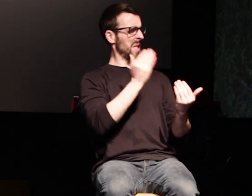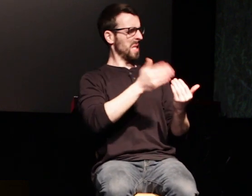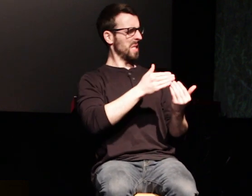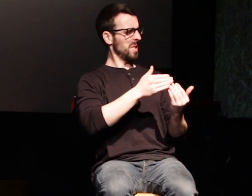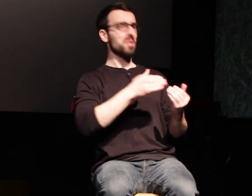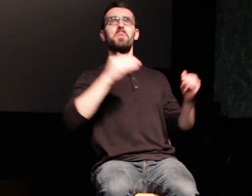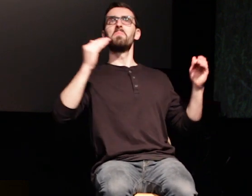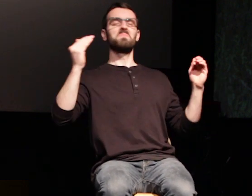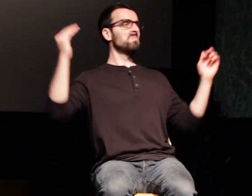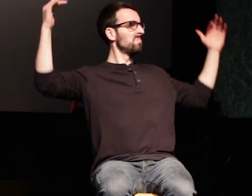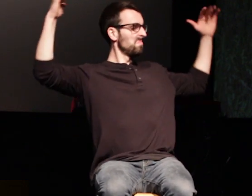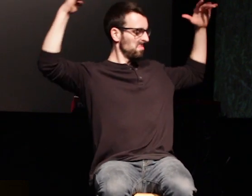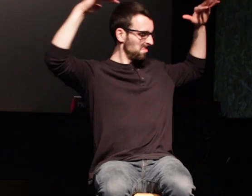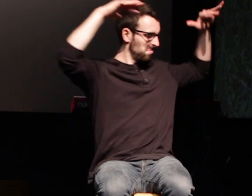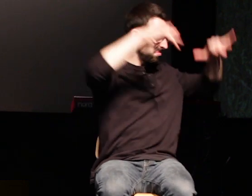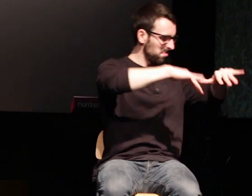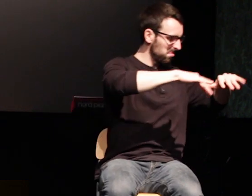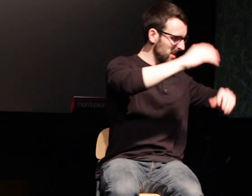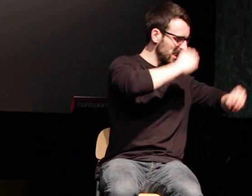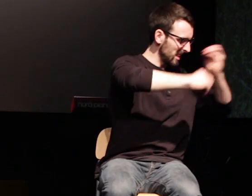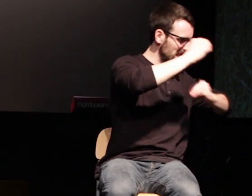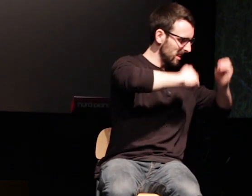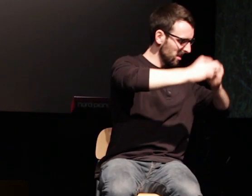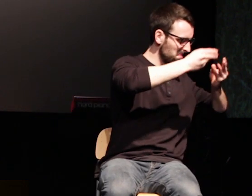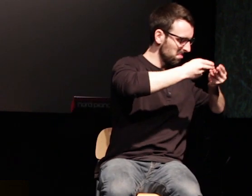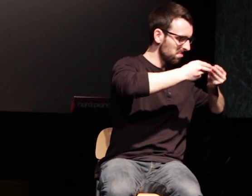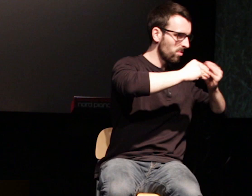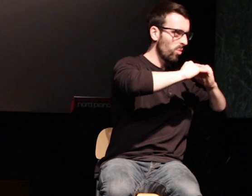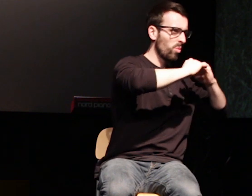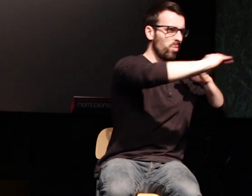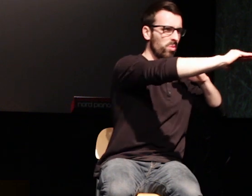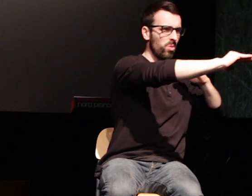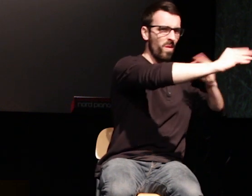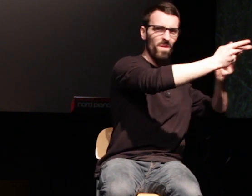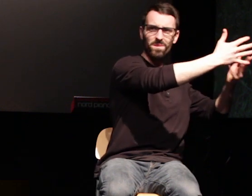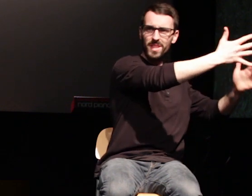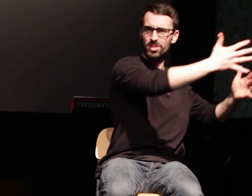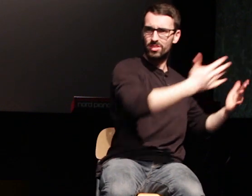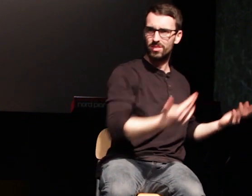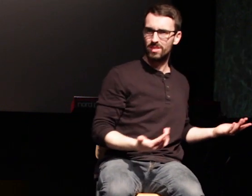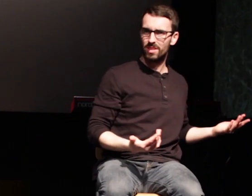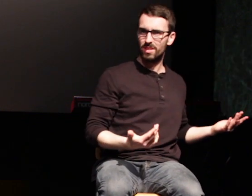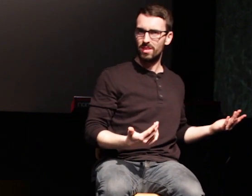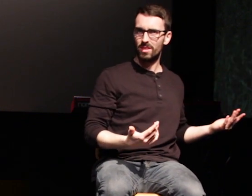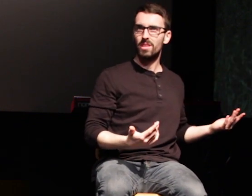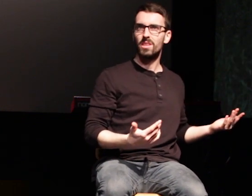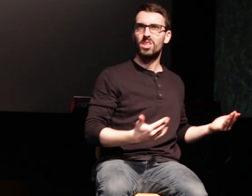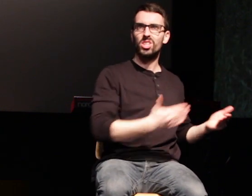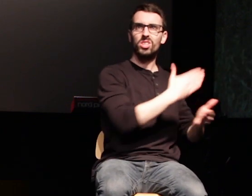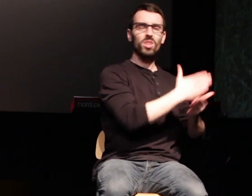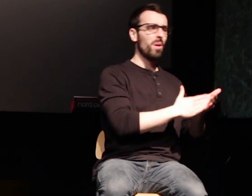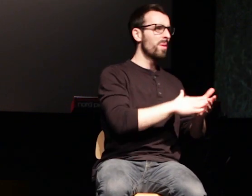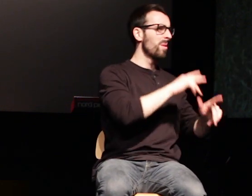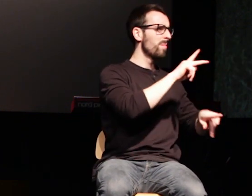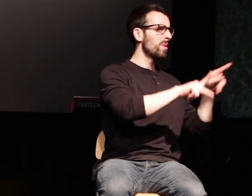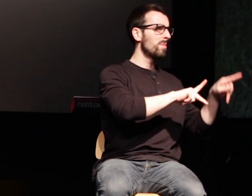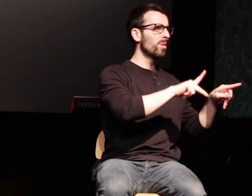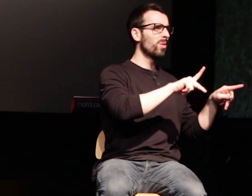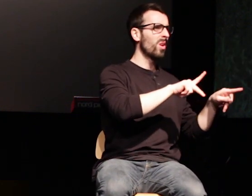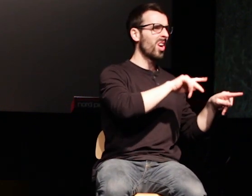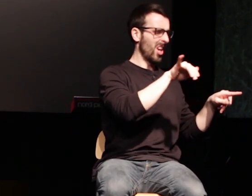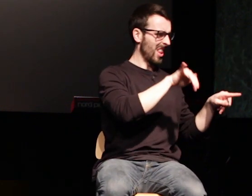just all laid out for us. Jesus said some in the kingdom of God are like this path